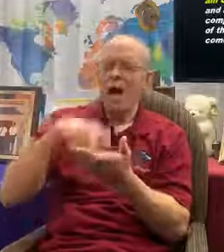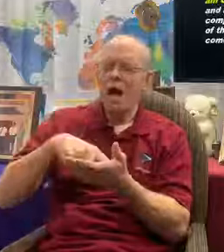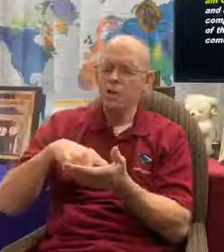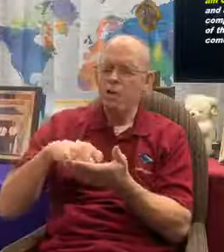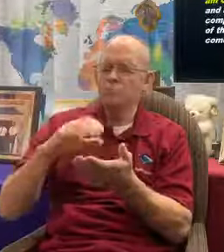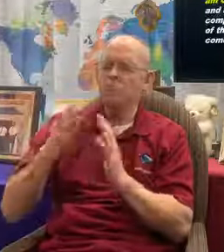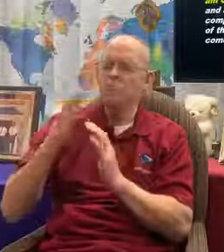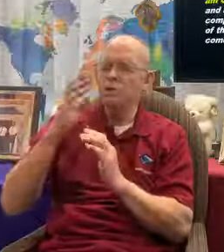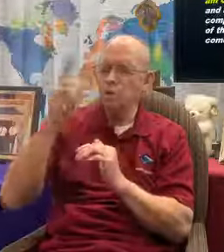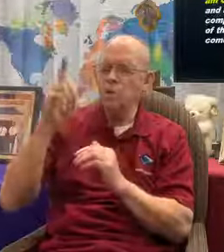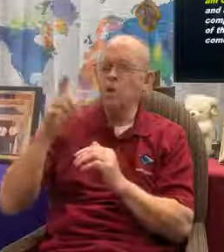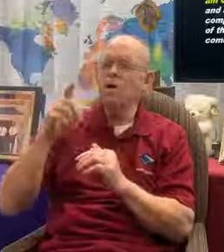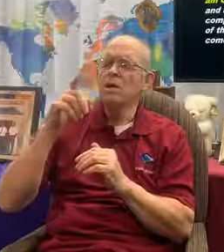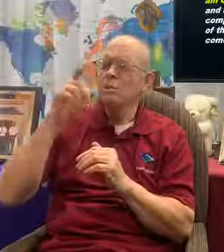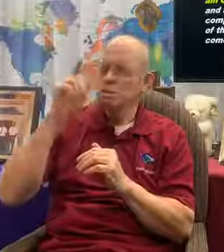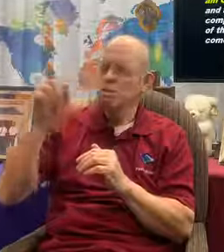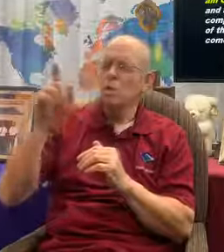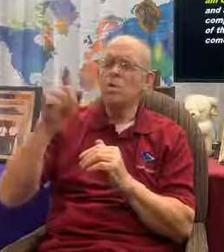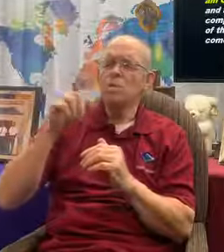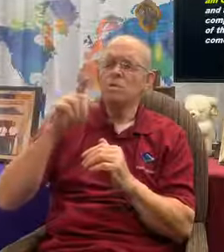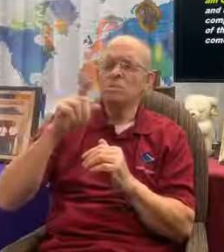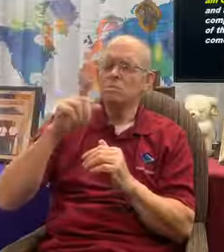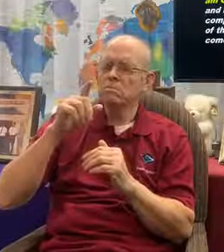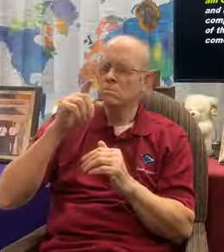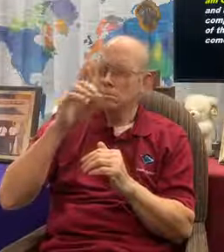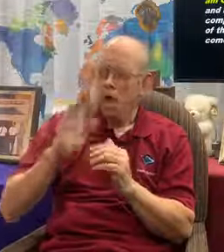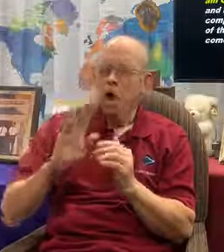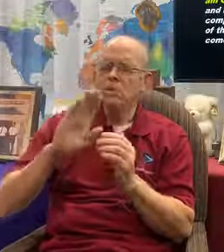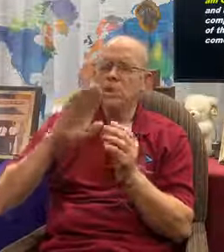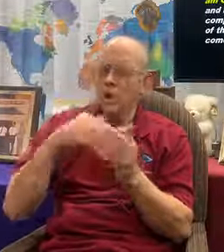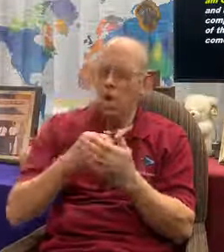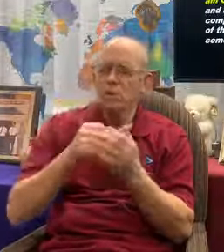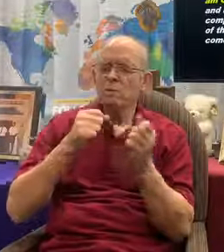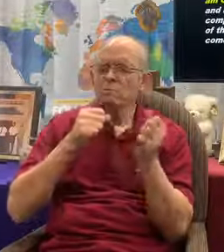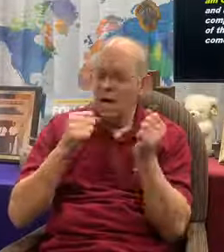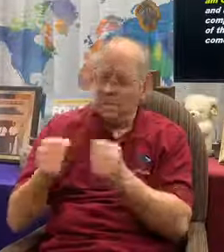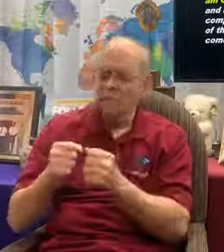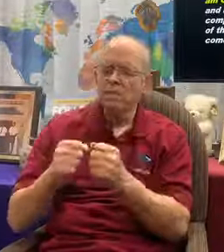bow before you, you, God Almighty.